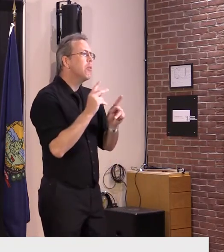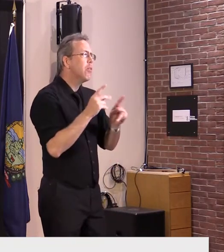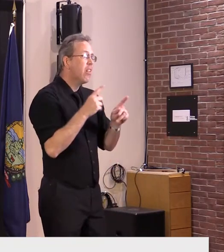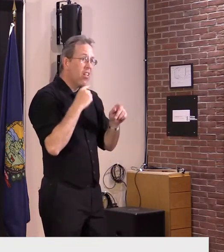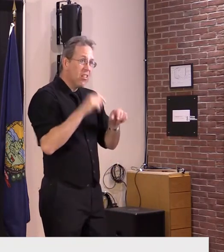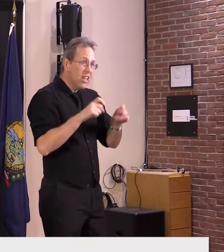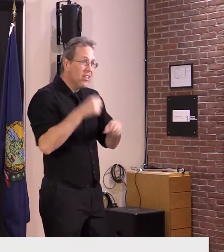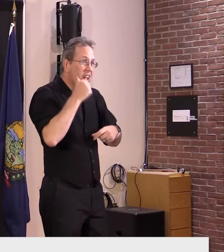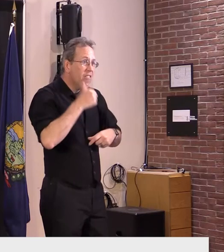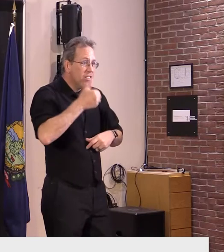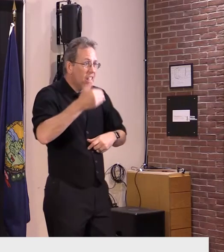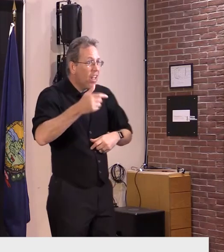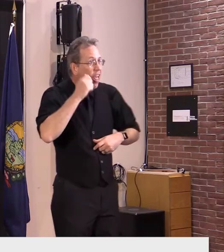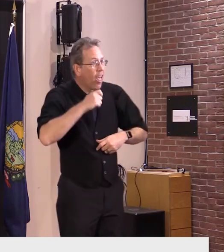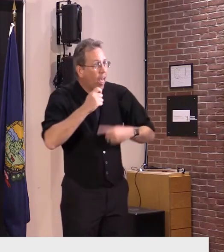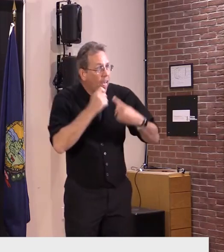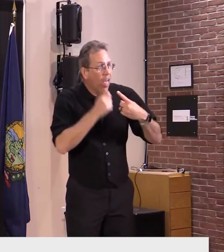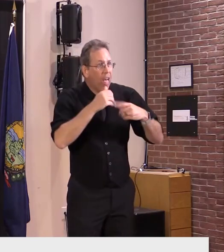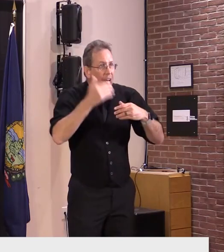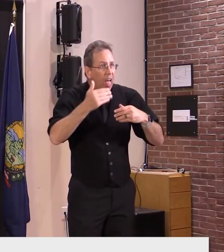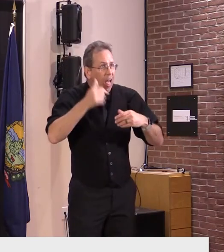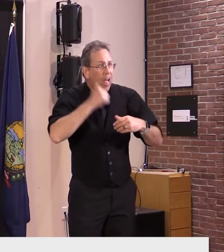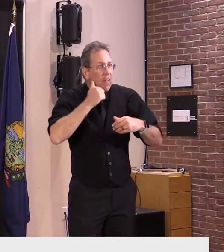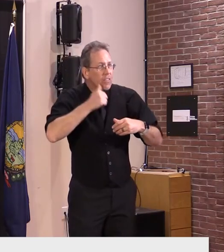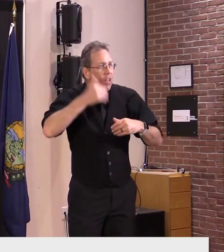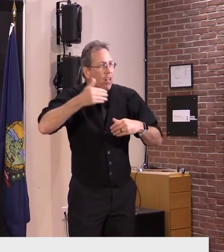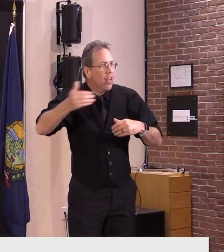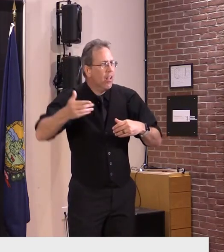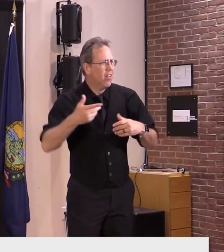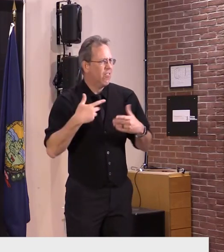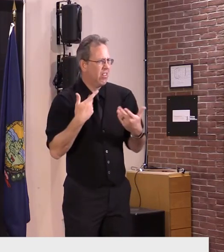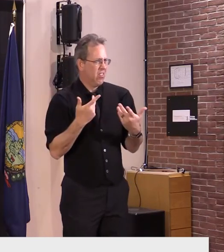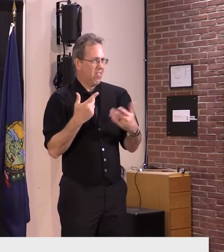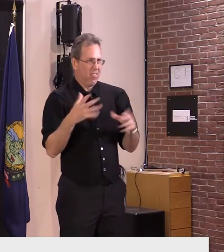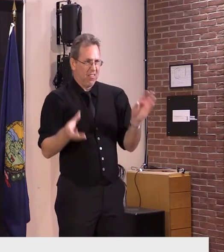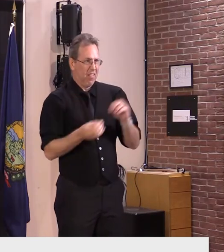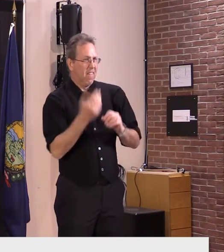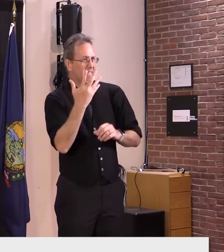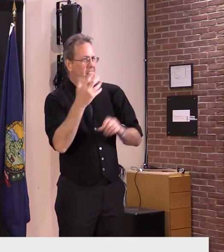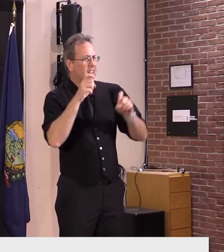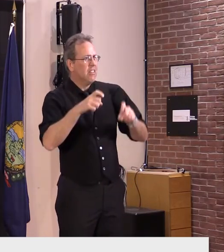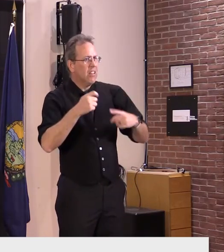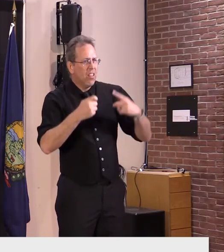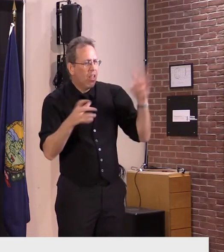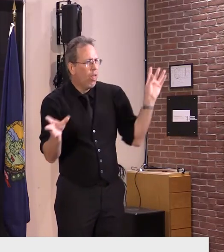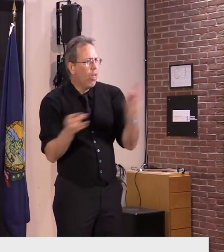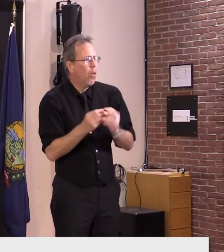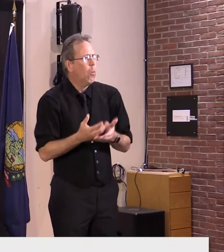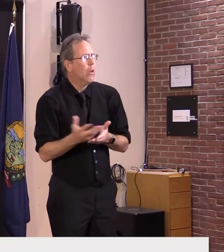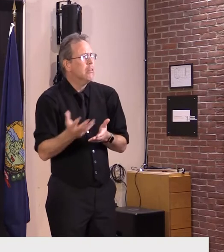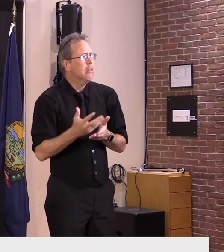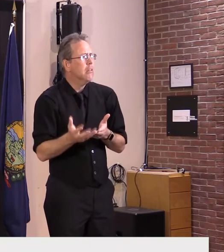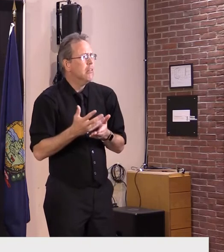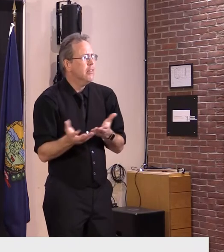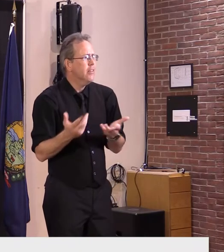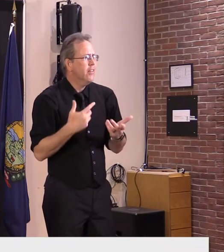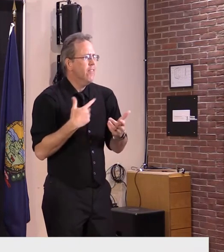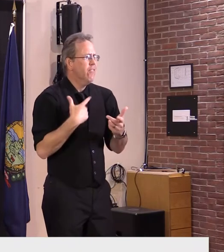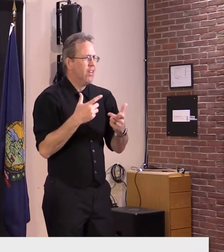day and suddenly they've done 5 or 6 tests even though they're feeling much better at that point in